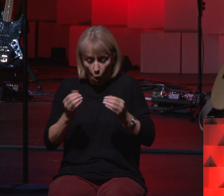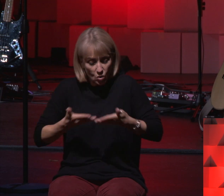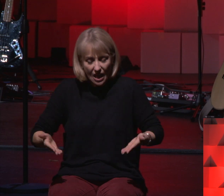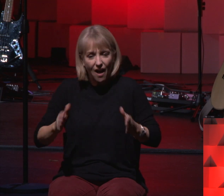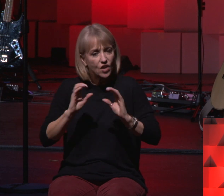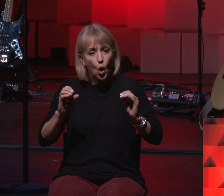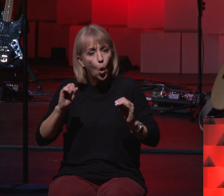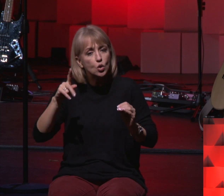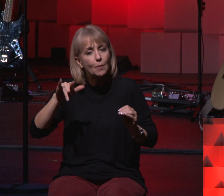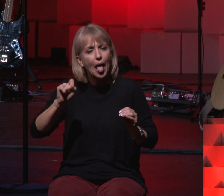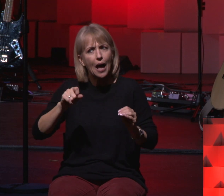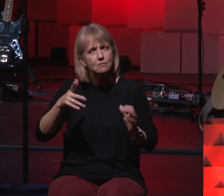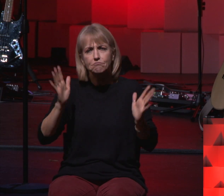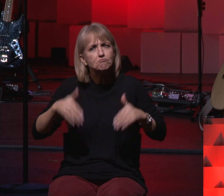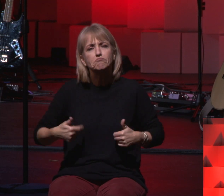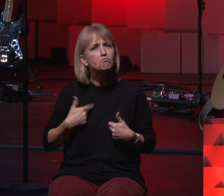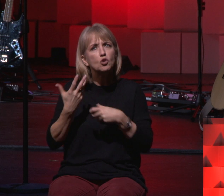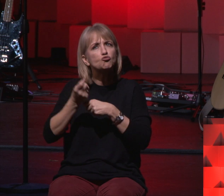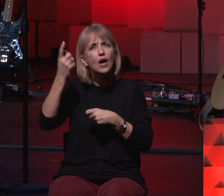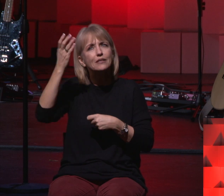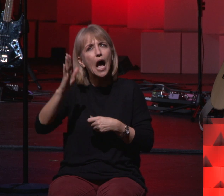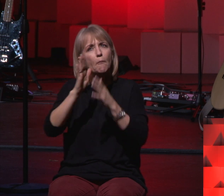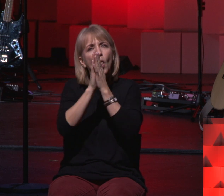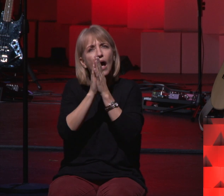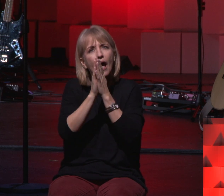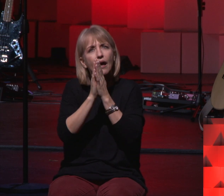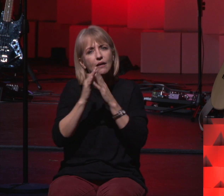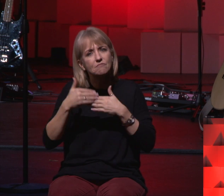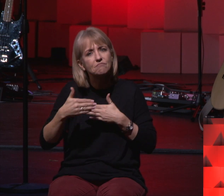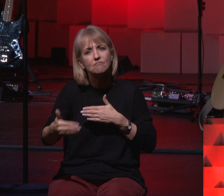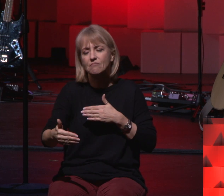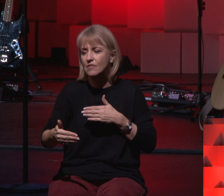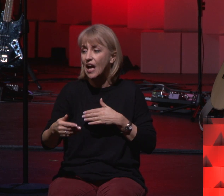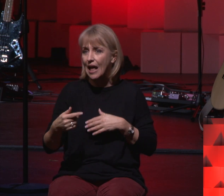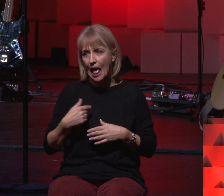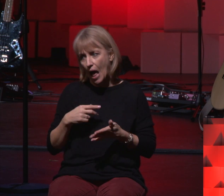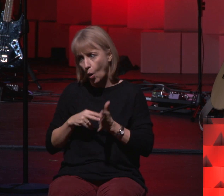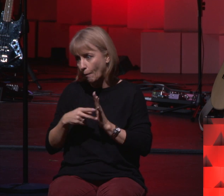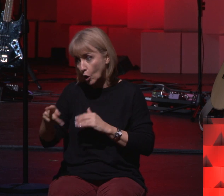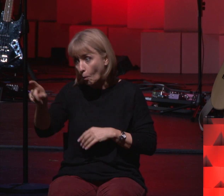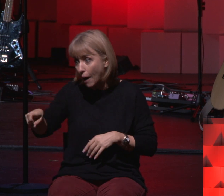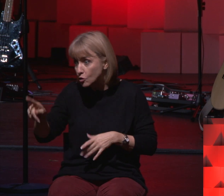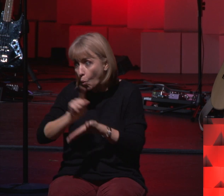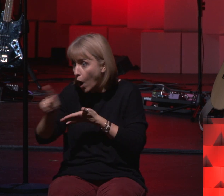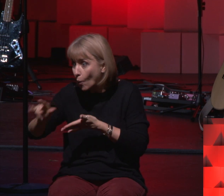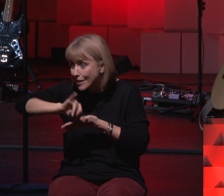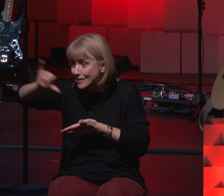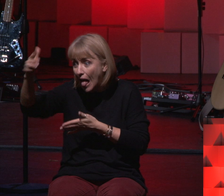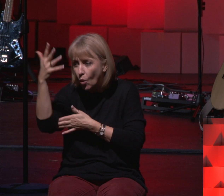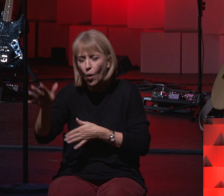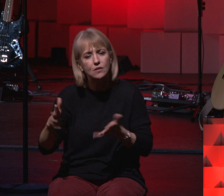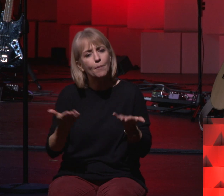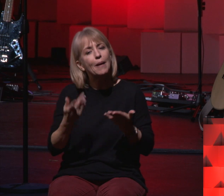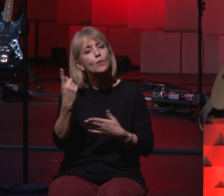supplies, and you trust God, and you pray. And I'm not saying you all should go do a week like that, but you should do a